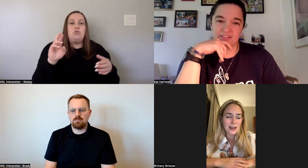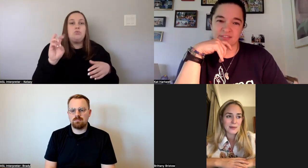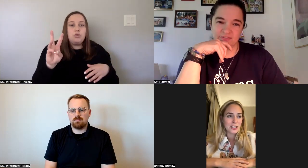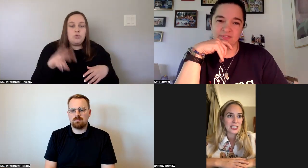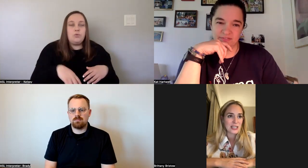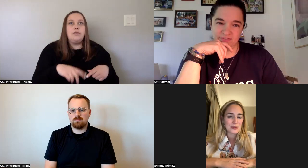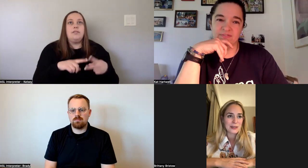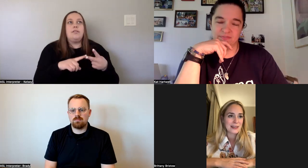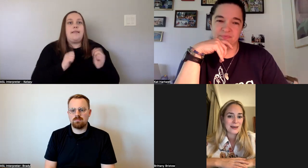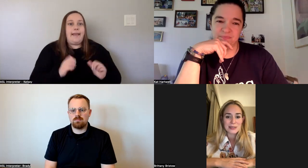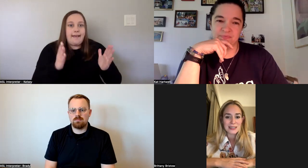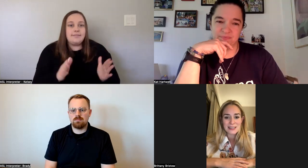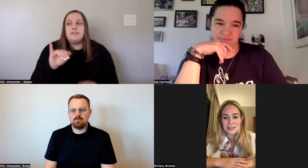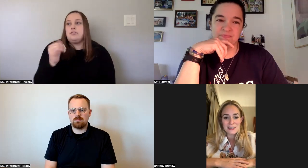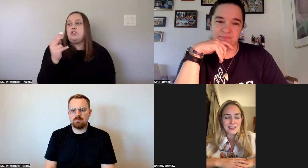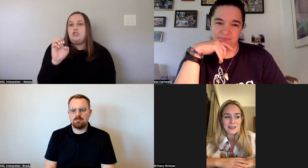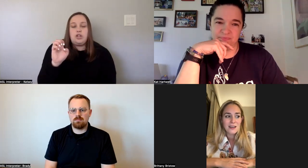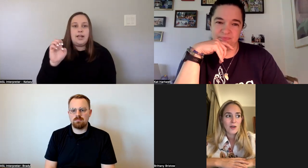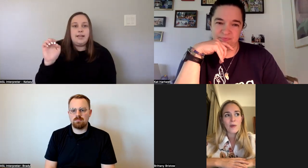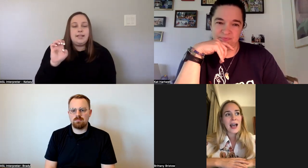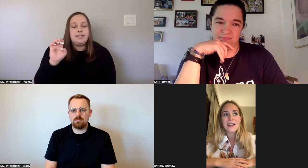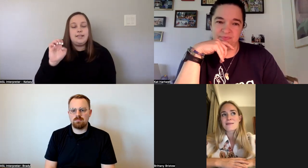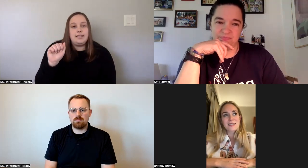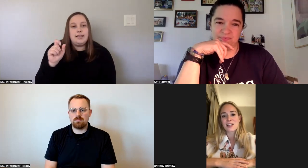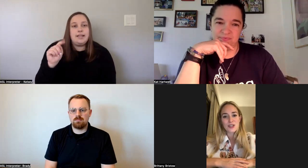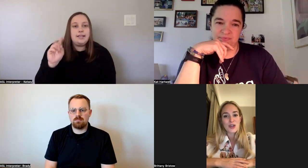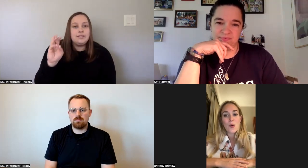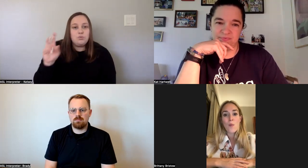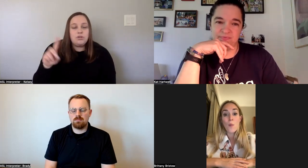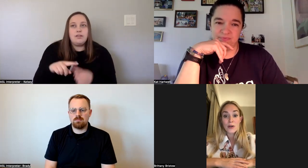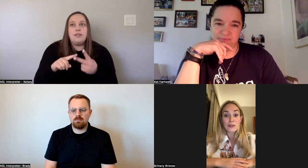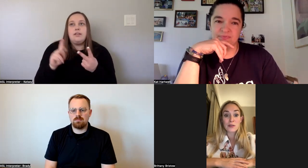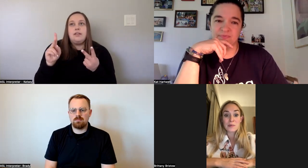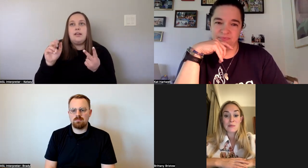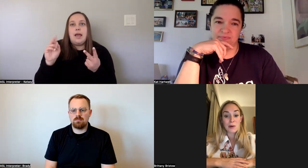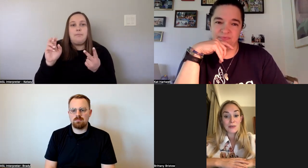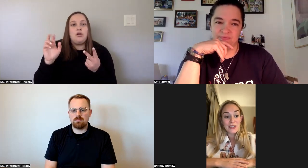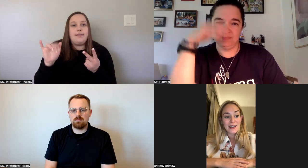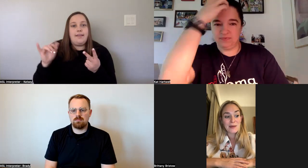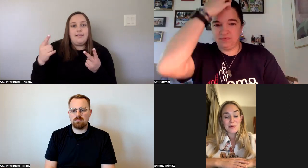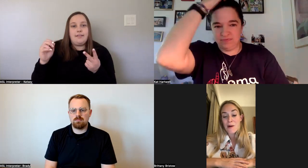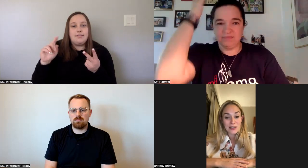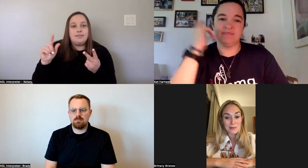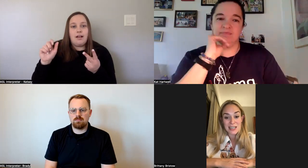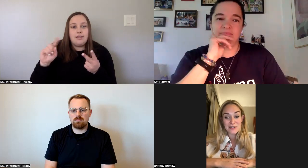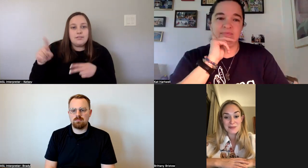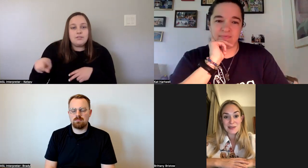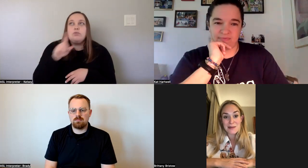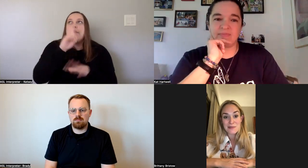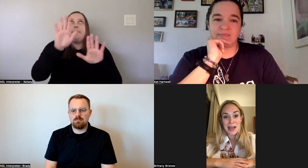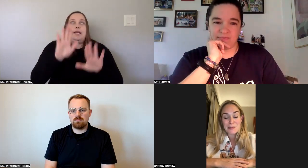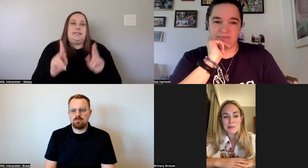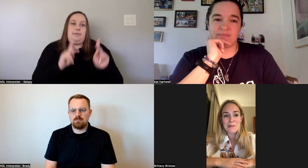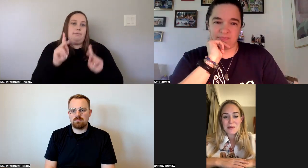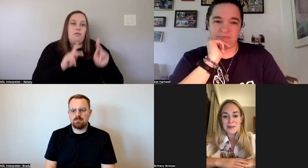cast. I mean, Jane Eastwood, Umberly Gonzalez. We had such wonderful people who all came together to make